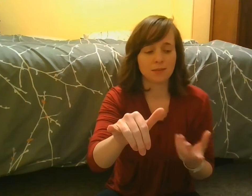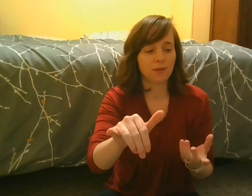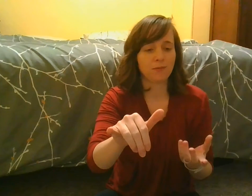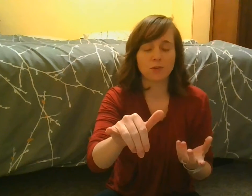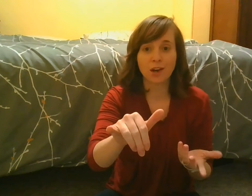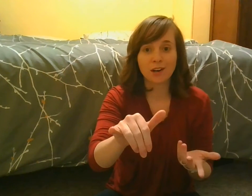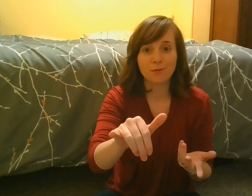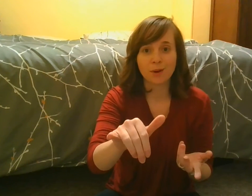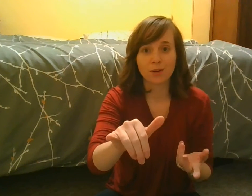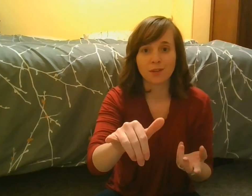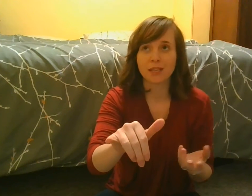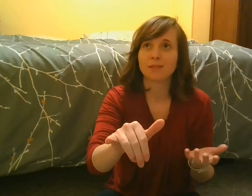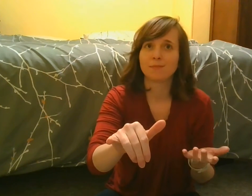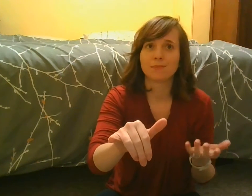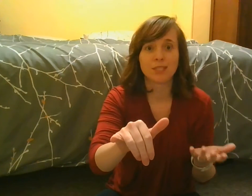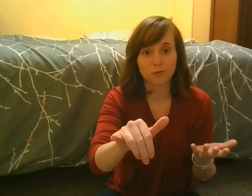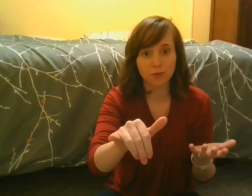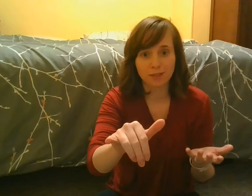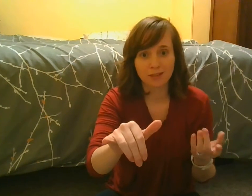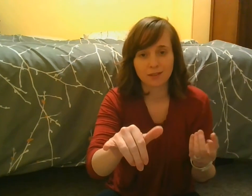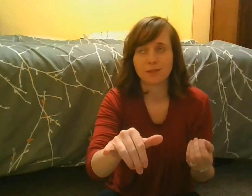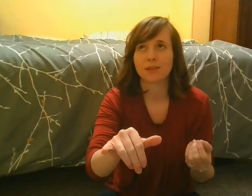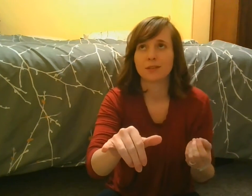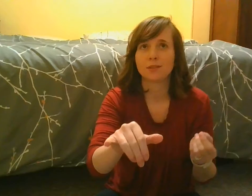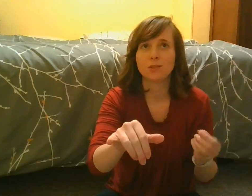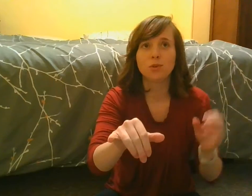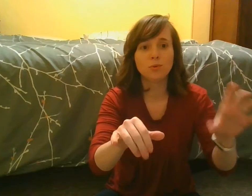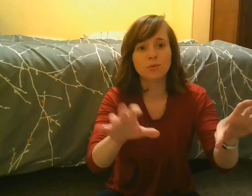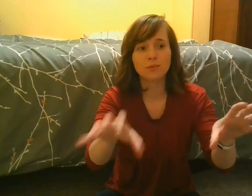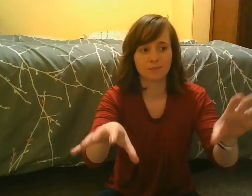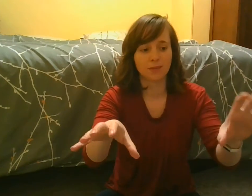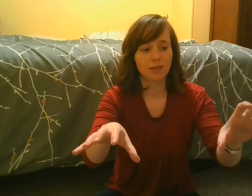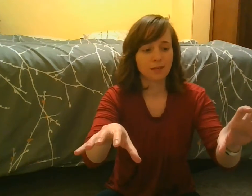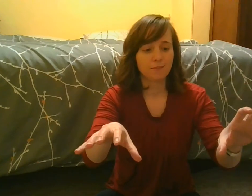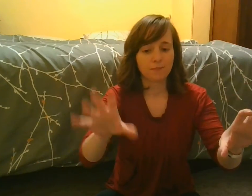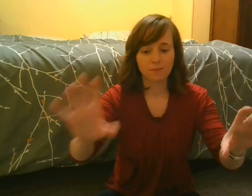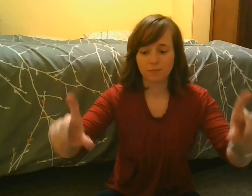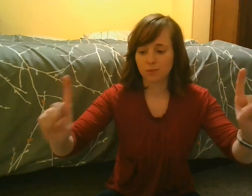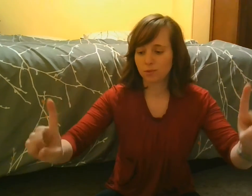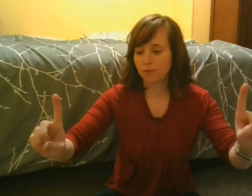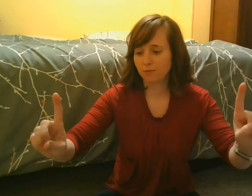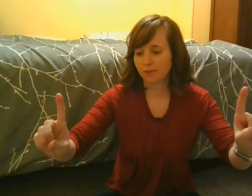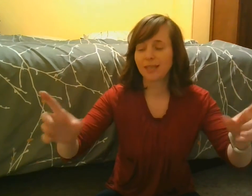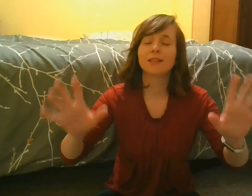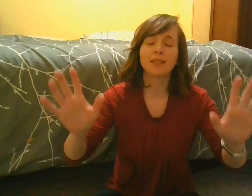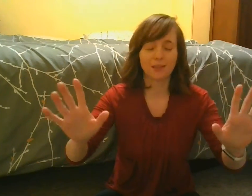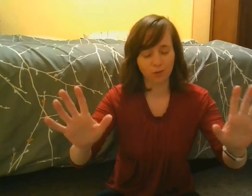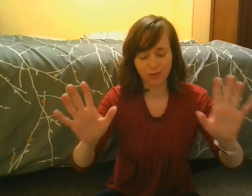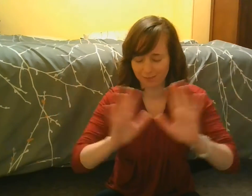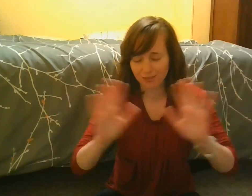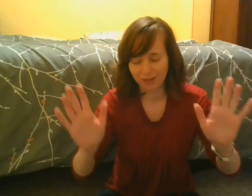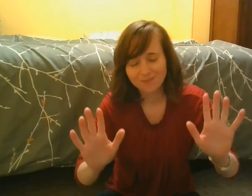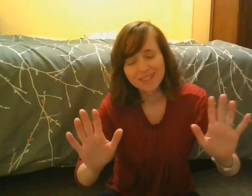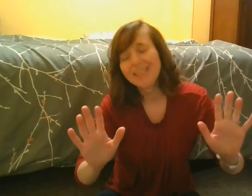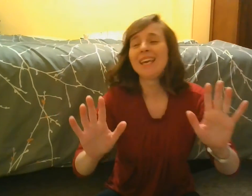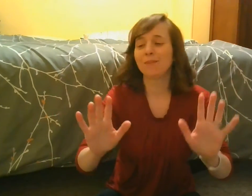if you're talking about like different, or two different, if you